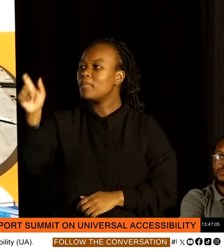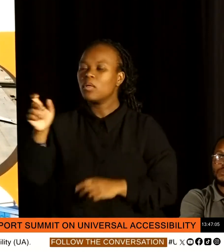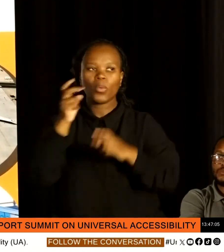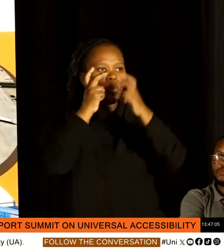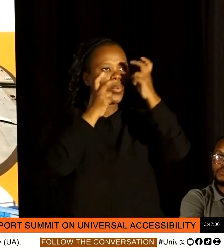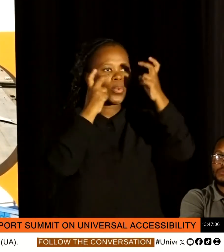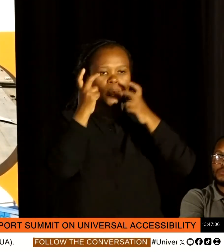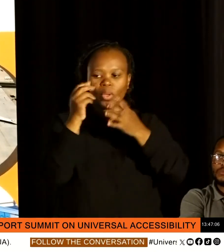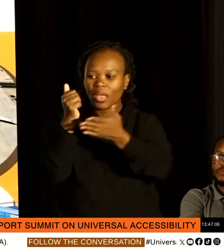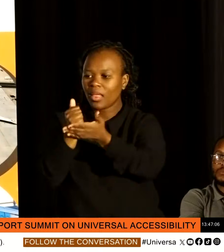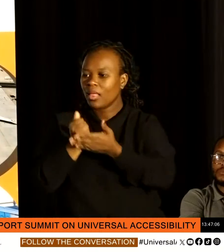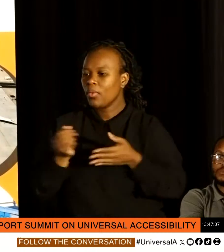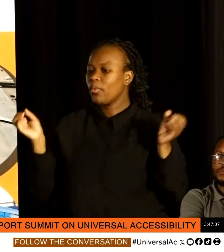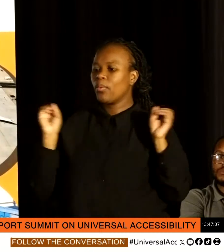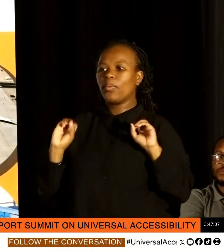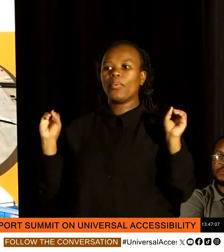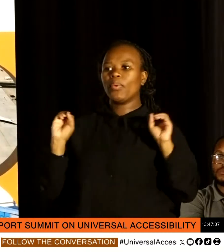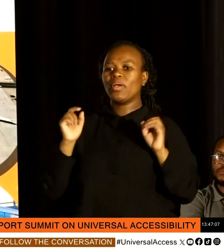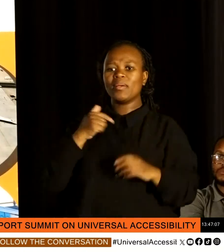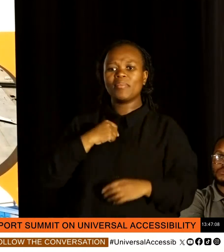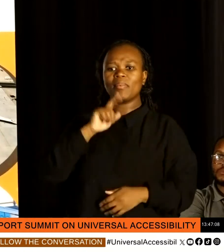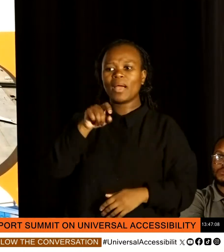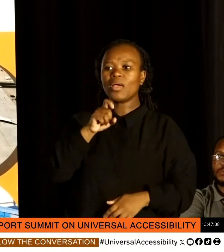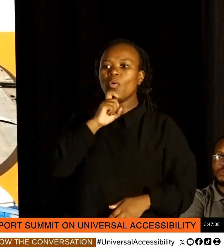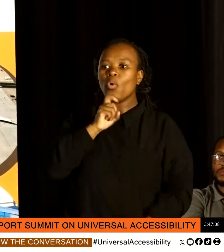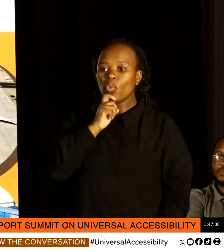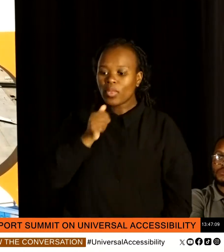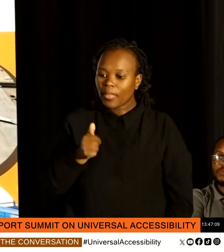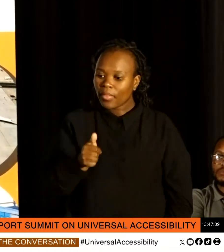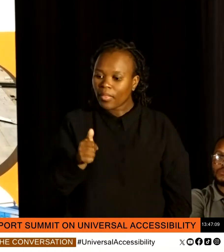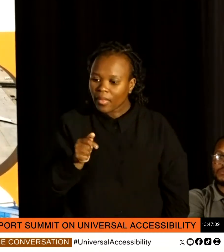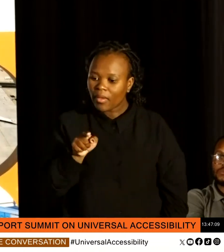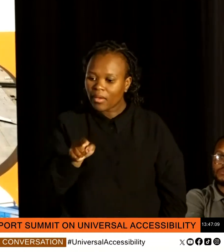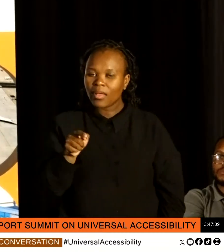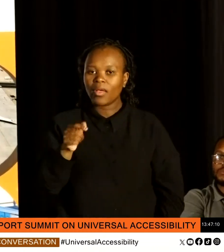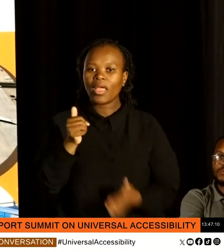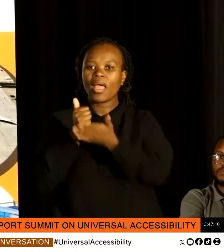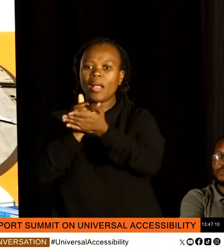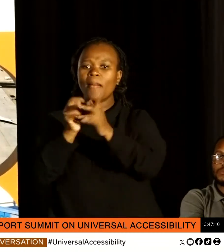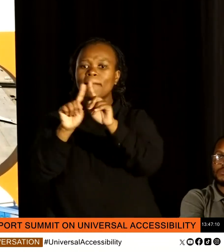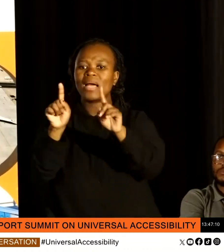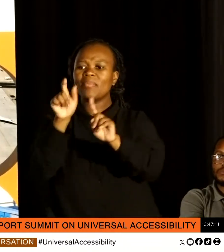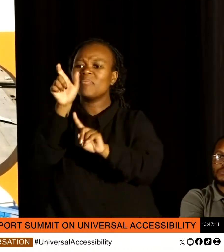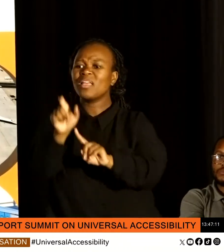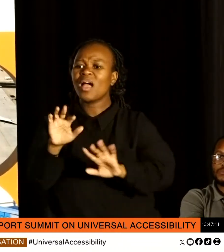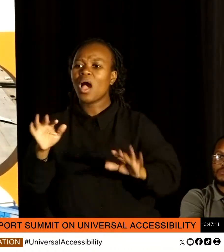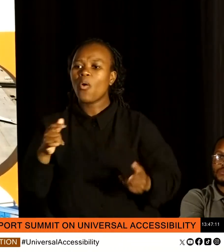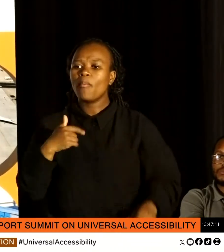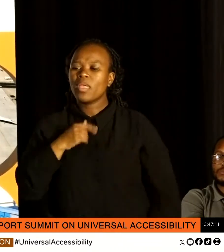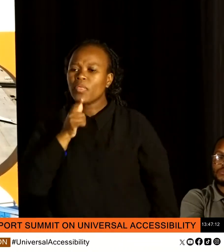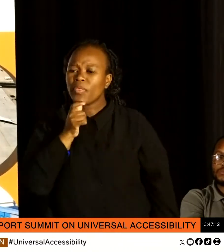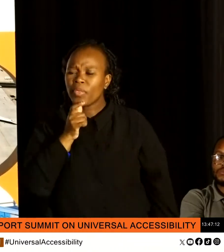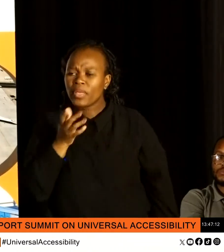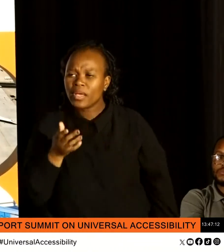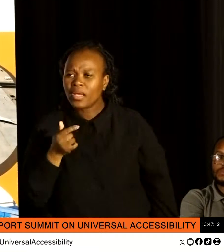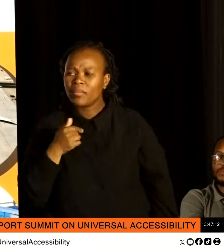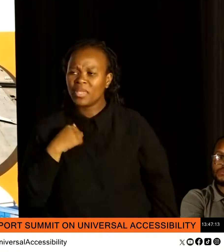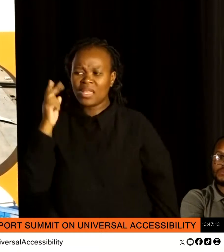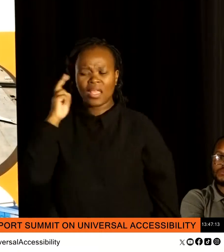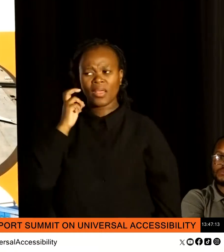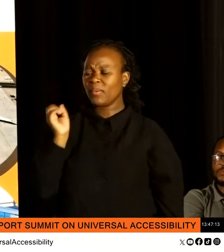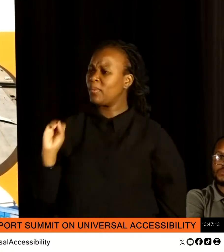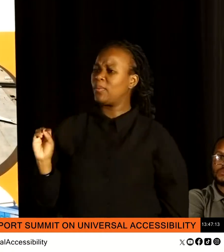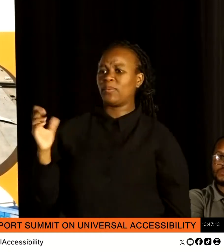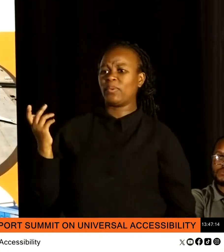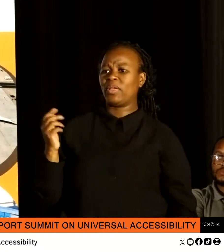me. I was supposed to use the intercom, but how do I communicate over the intercom when I'm hearing impaired and I cannot be able to